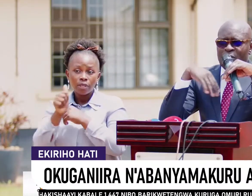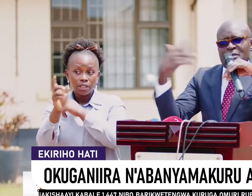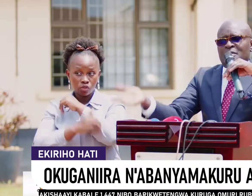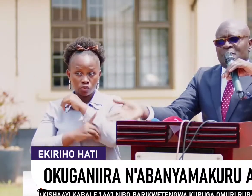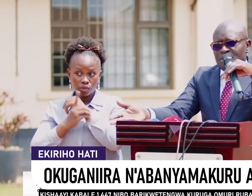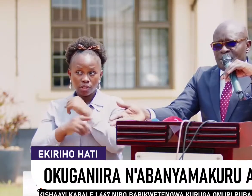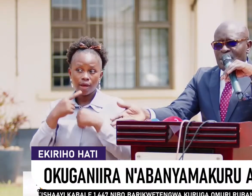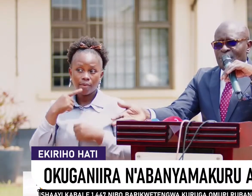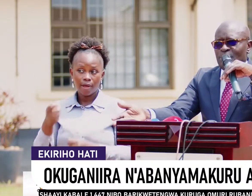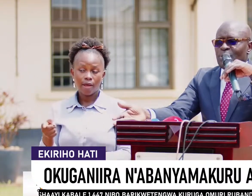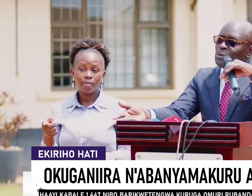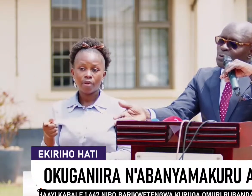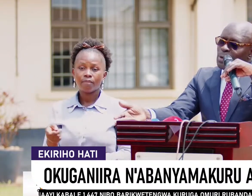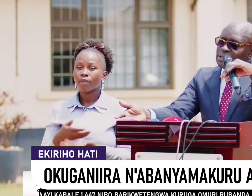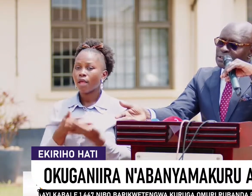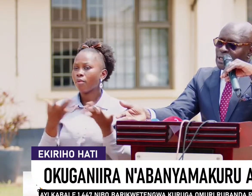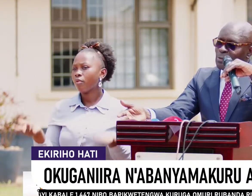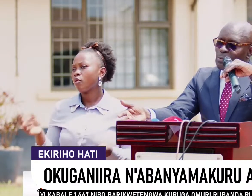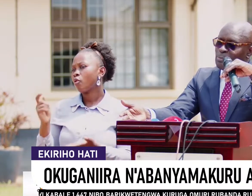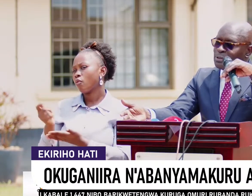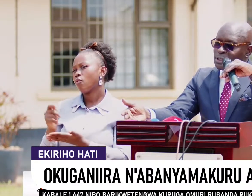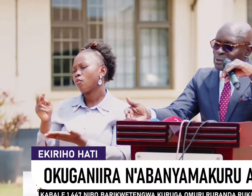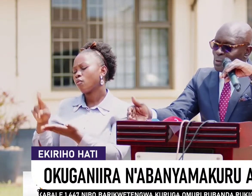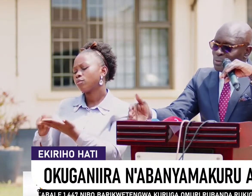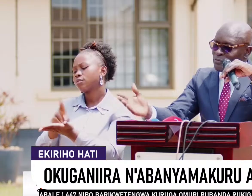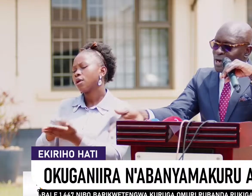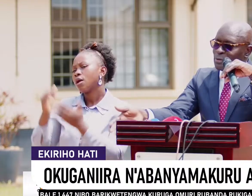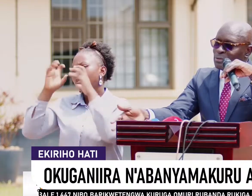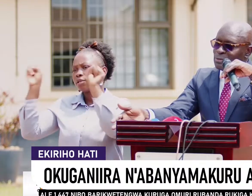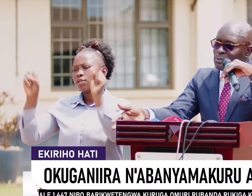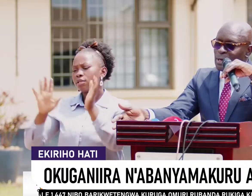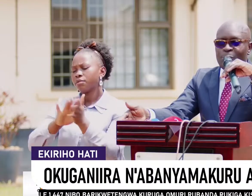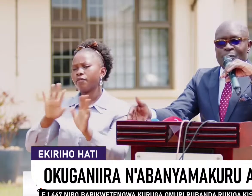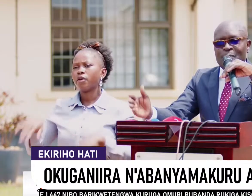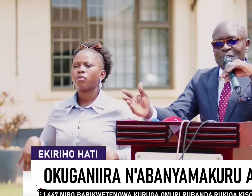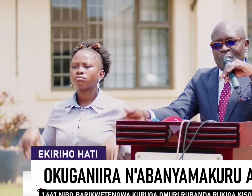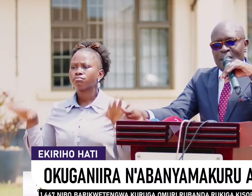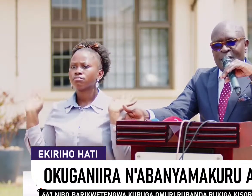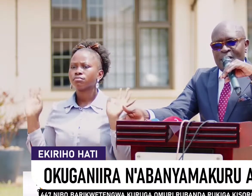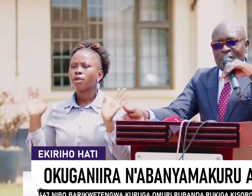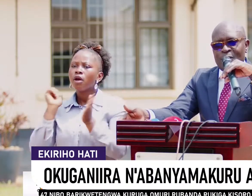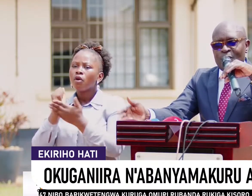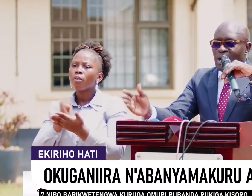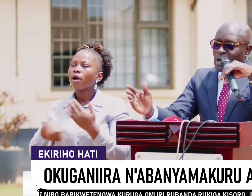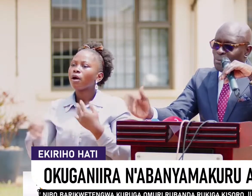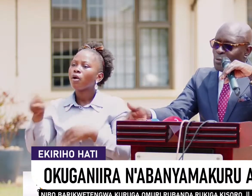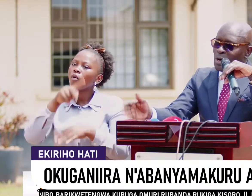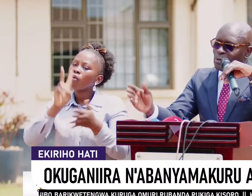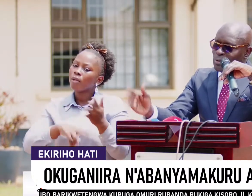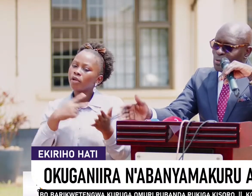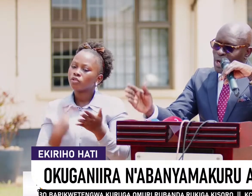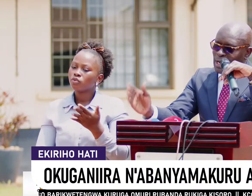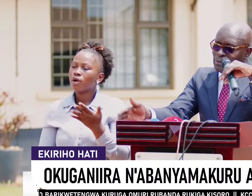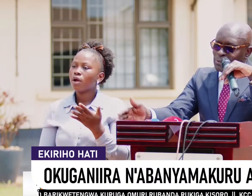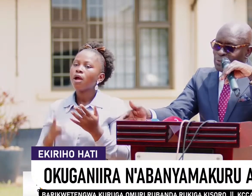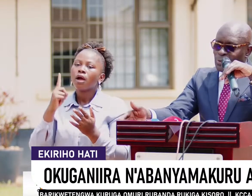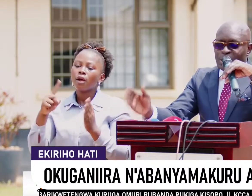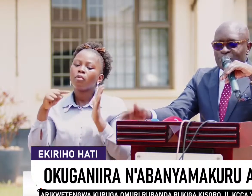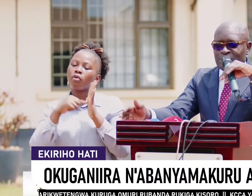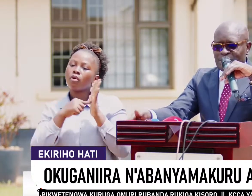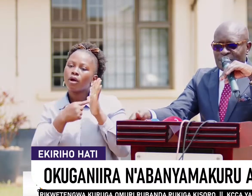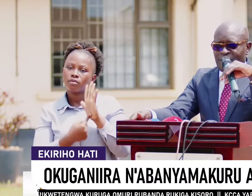bwengambye ebyo by'okwewandiisa ng'okuba president ng'obivaako kubanga oba olemeddwa akamu ku